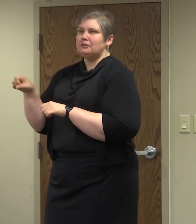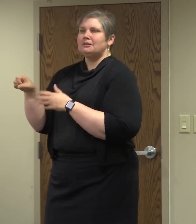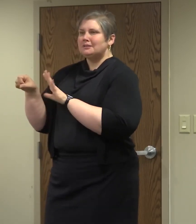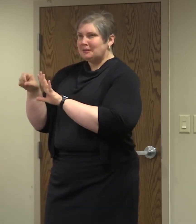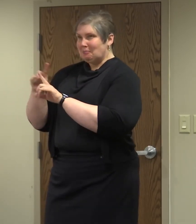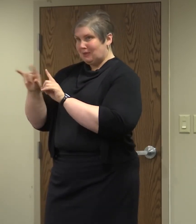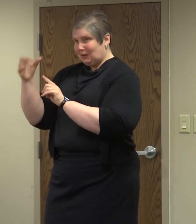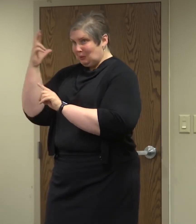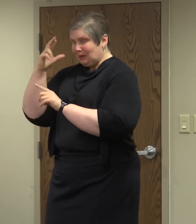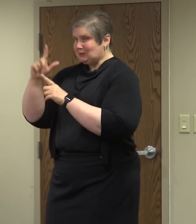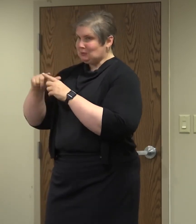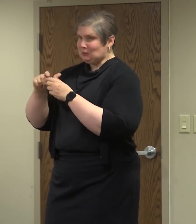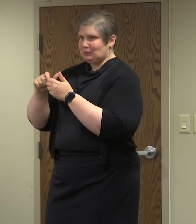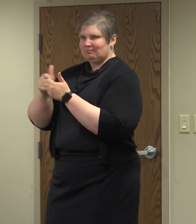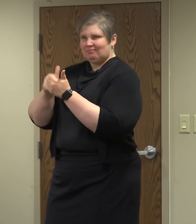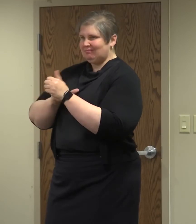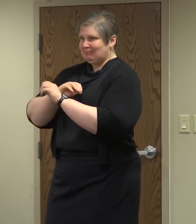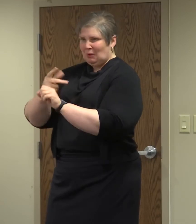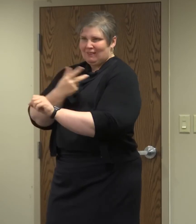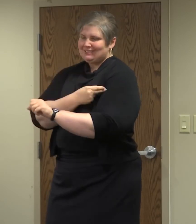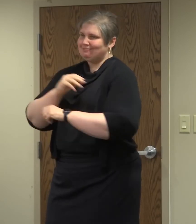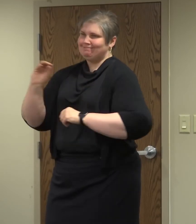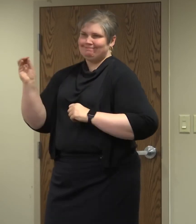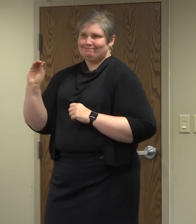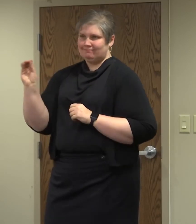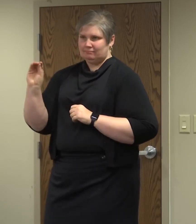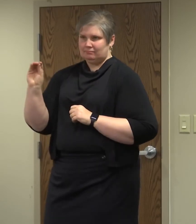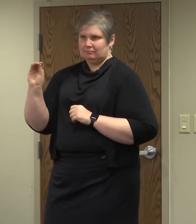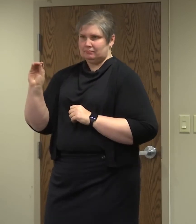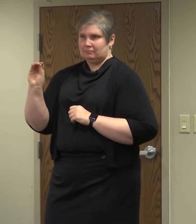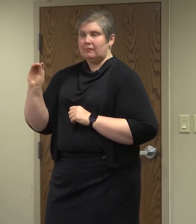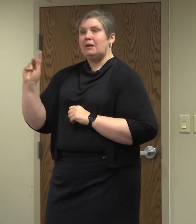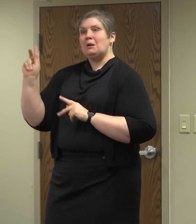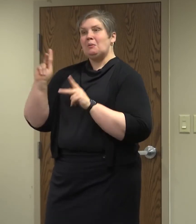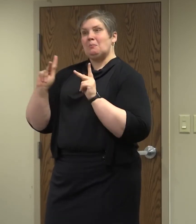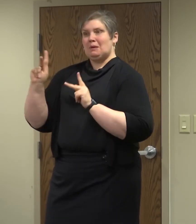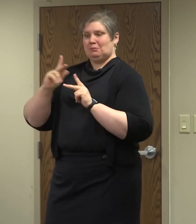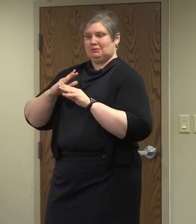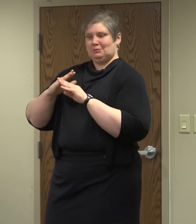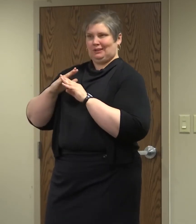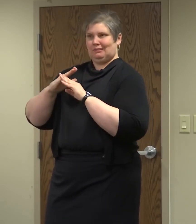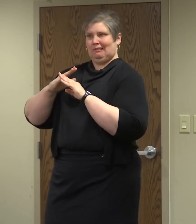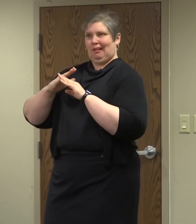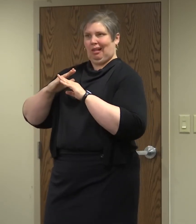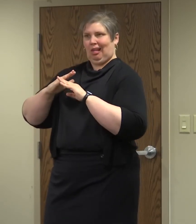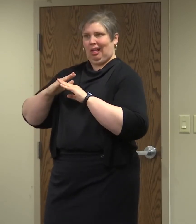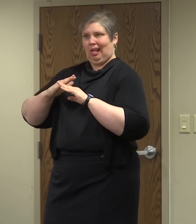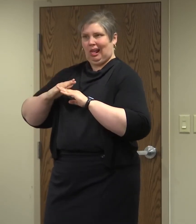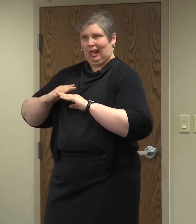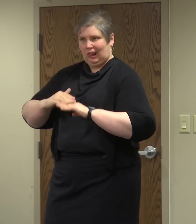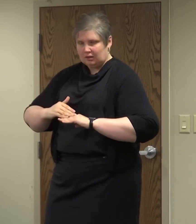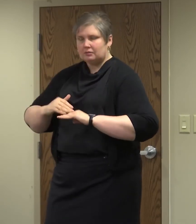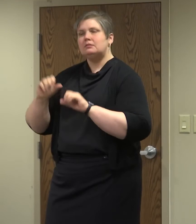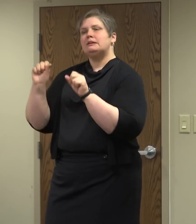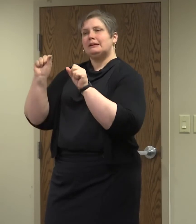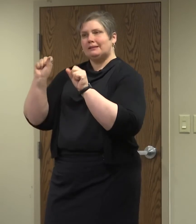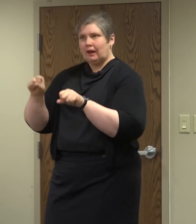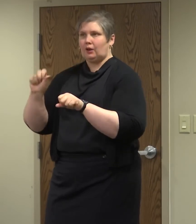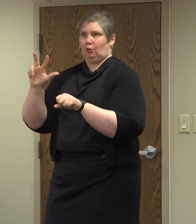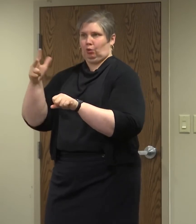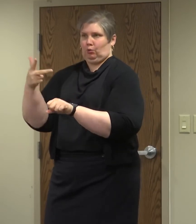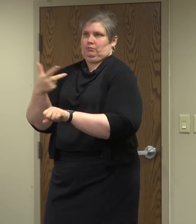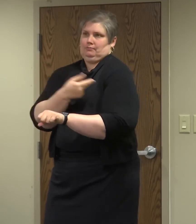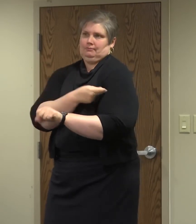We had the approval of the booster doses for everyone 18 years of age and older. If you've been 6 months since you got your second dose of